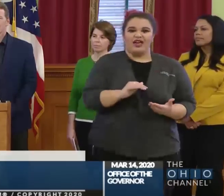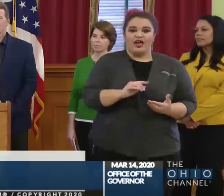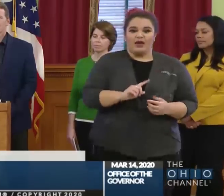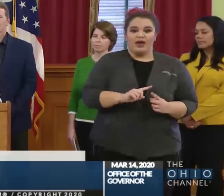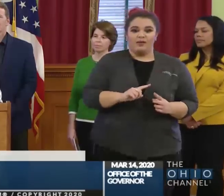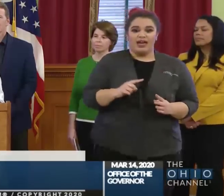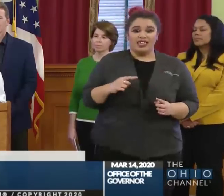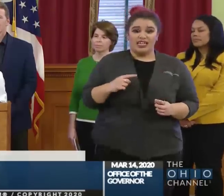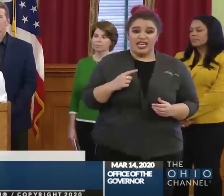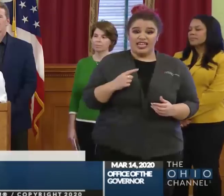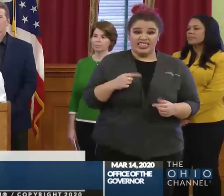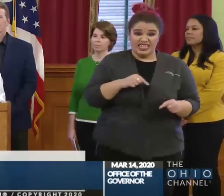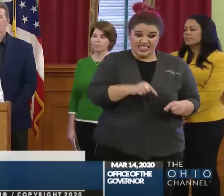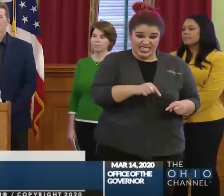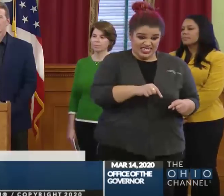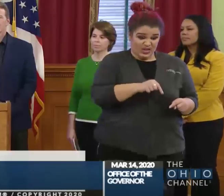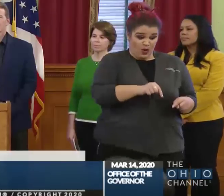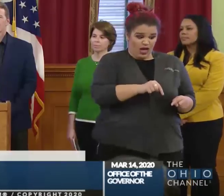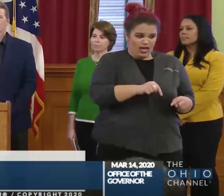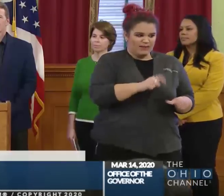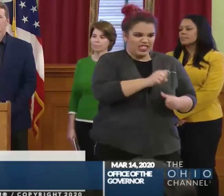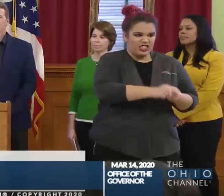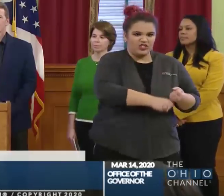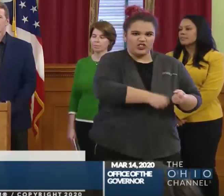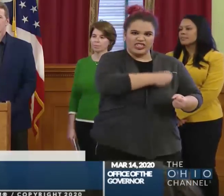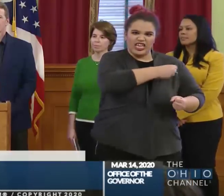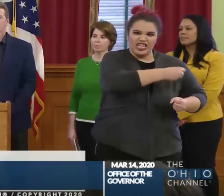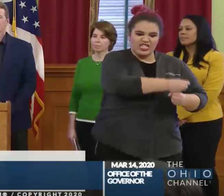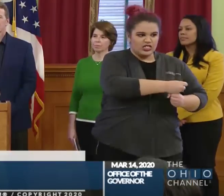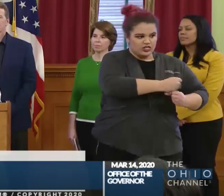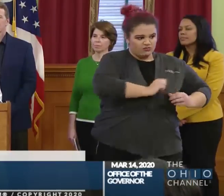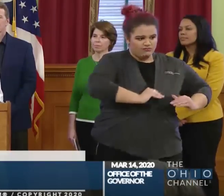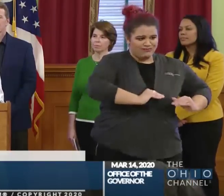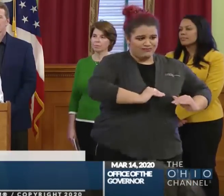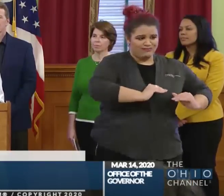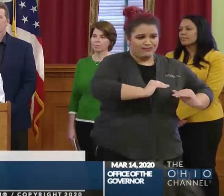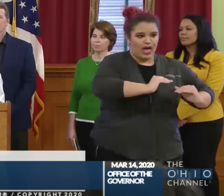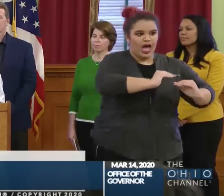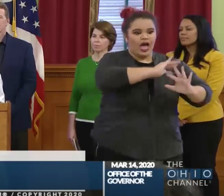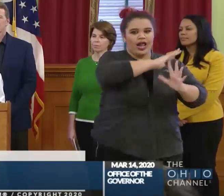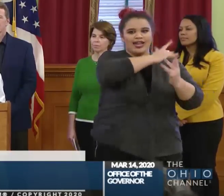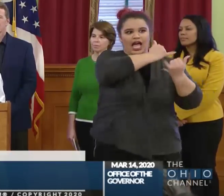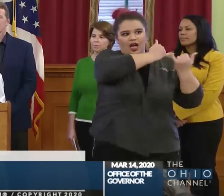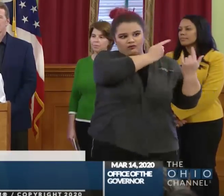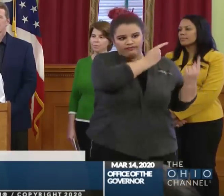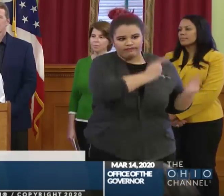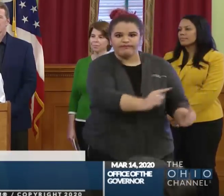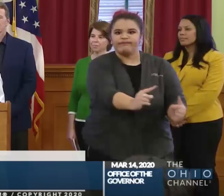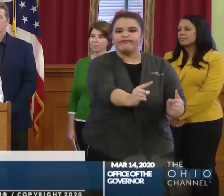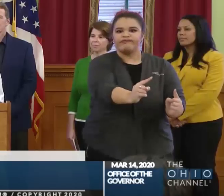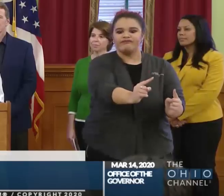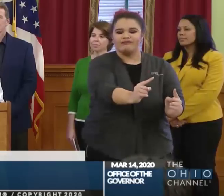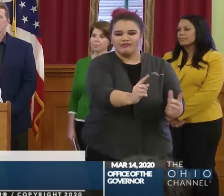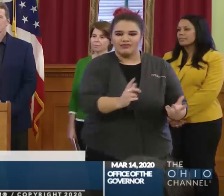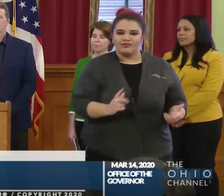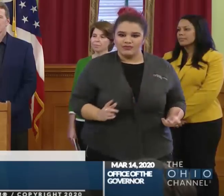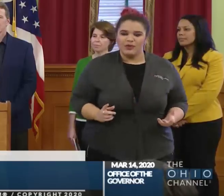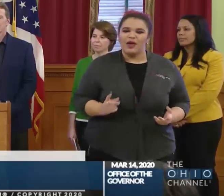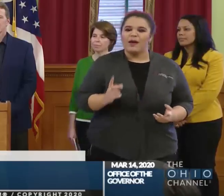steps ahead and working our way back. And it's like that hurricane preparedness. You want to do it you want to evacuate while the sun's out, because it's